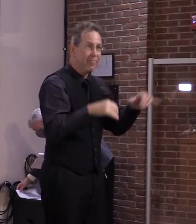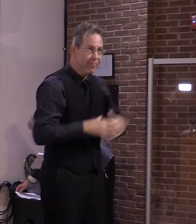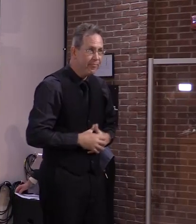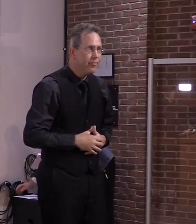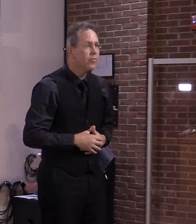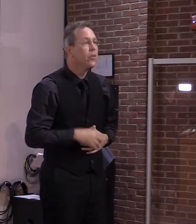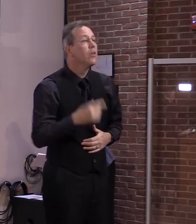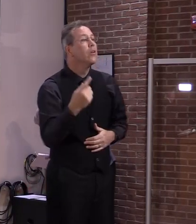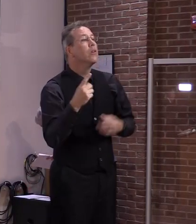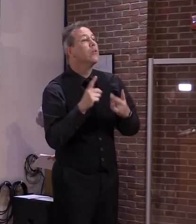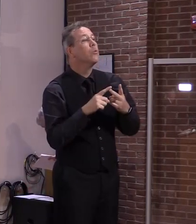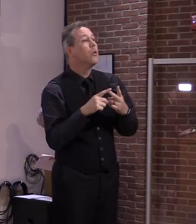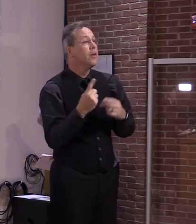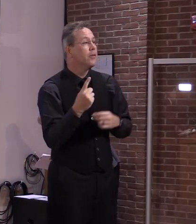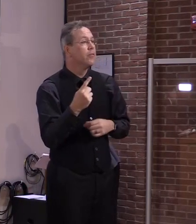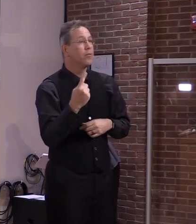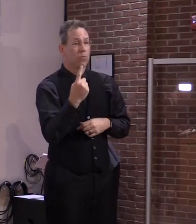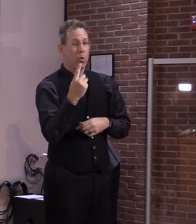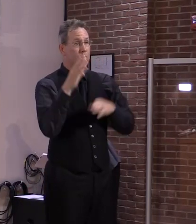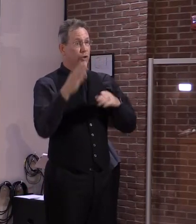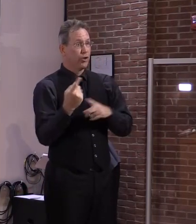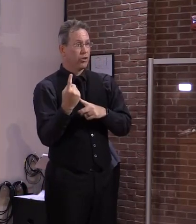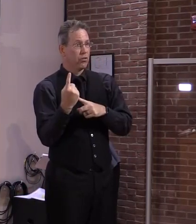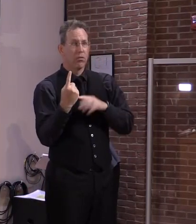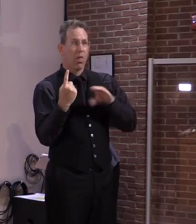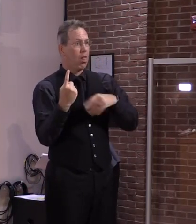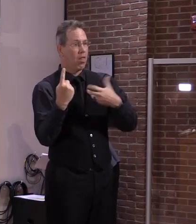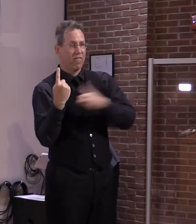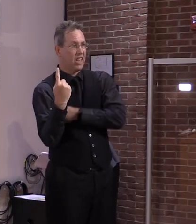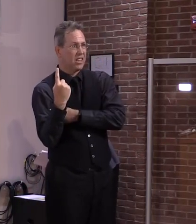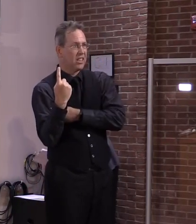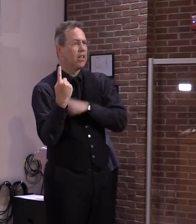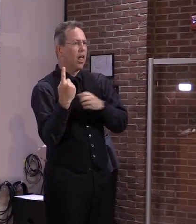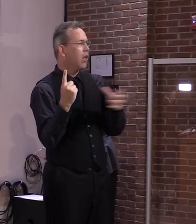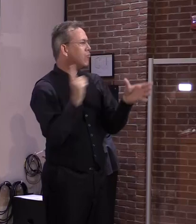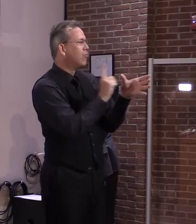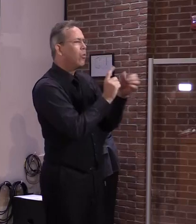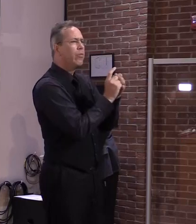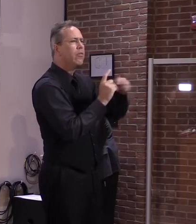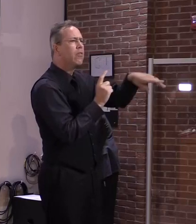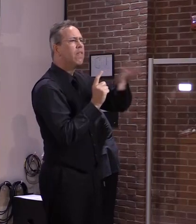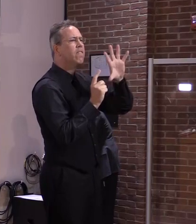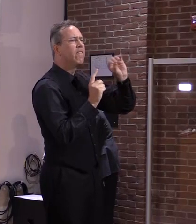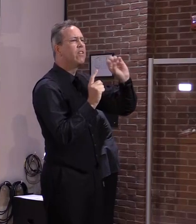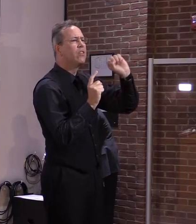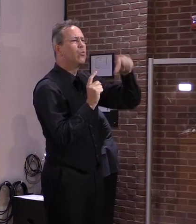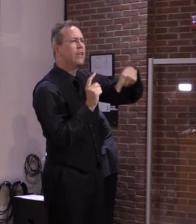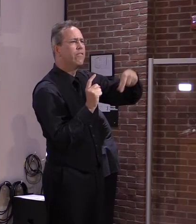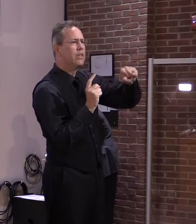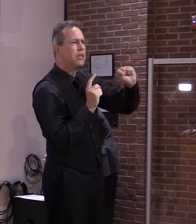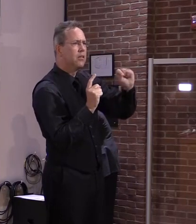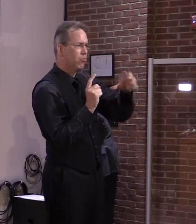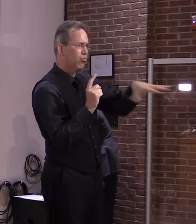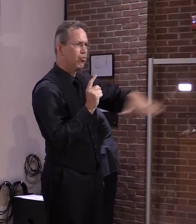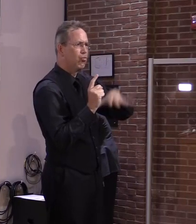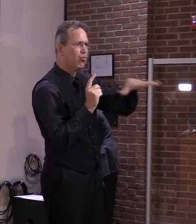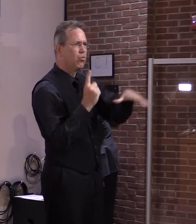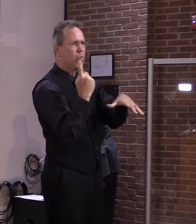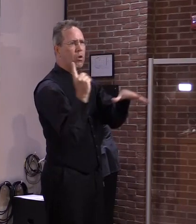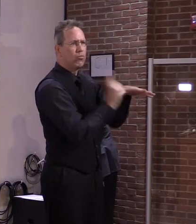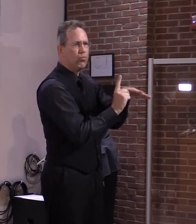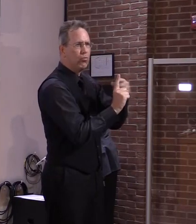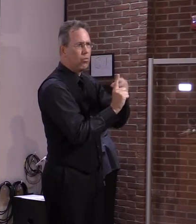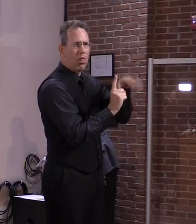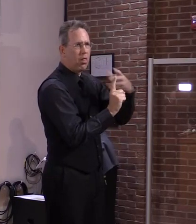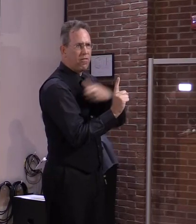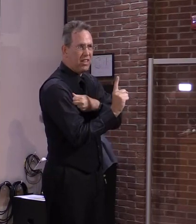feet, which means up to 300 people indoors and 900 outdoors, plus any number of